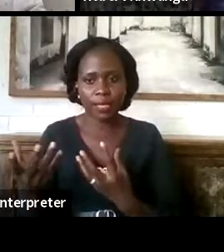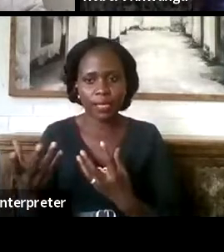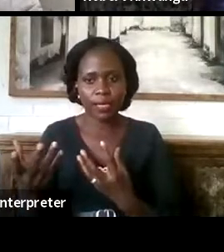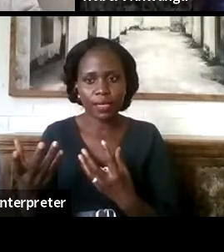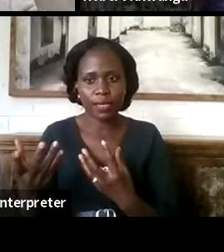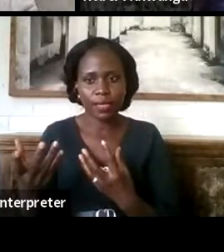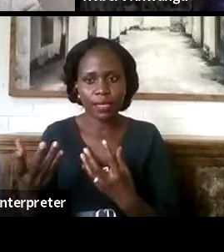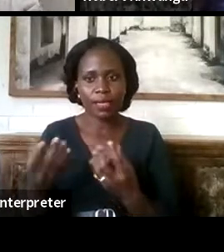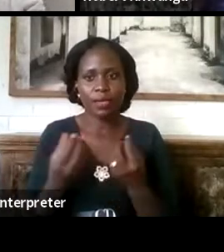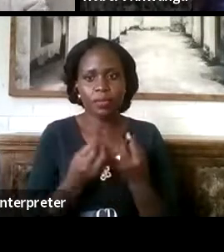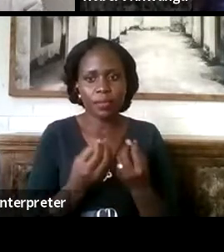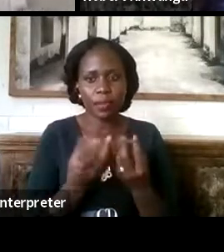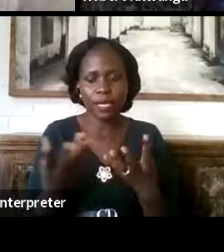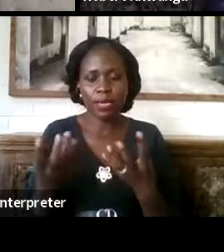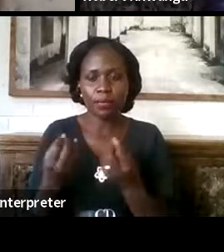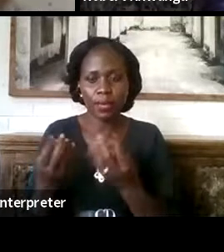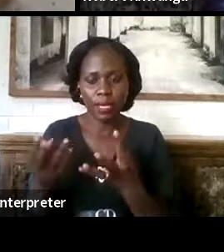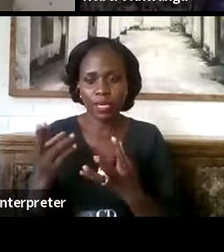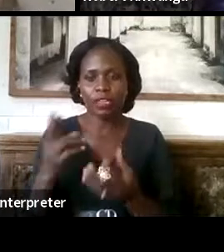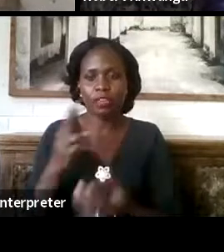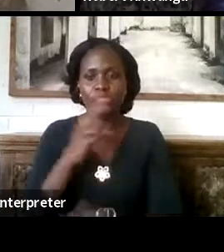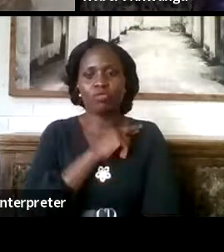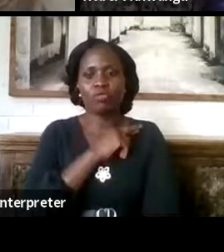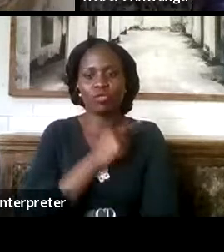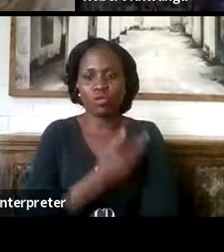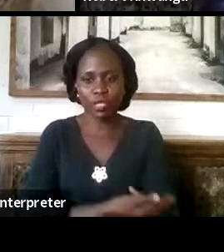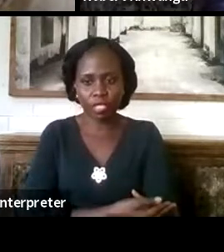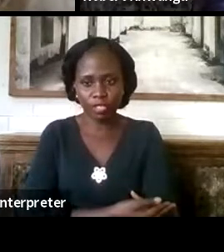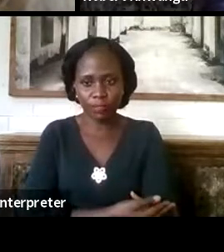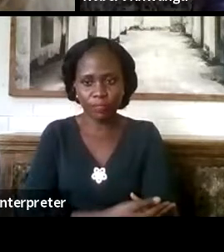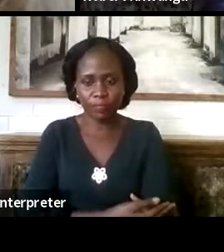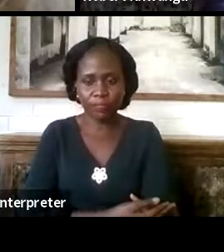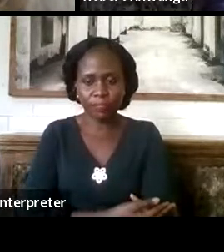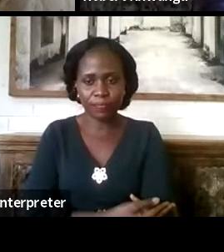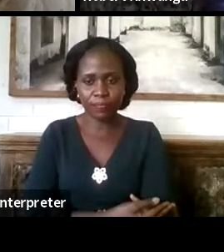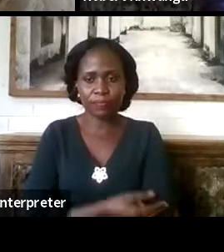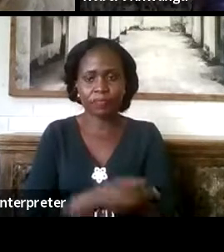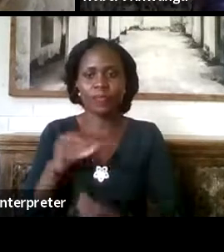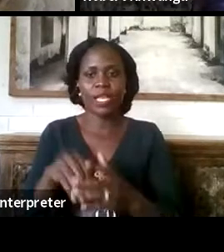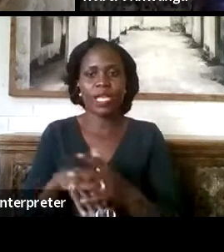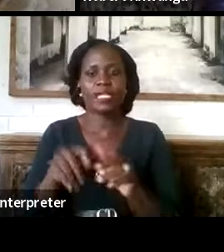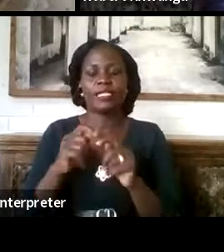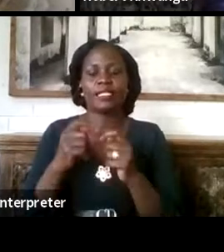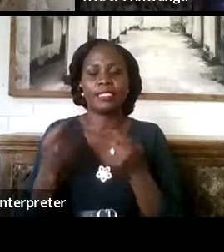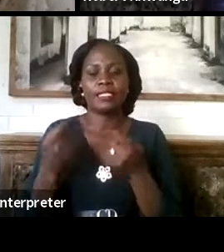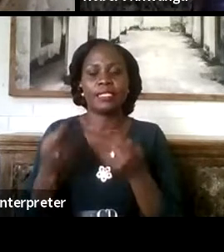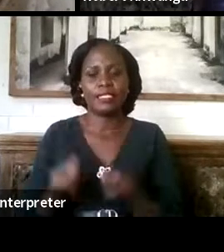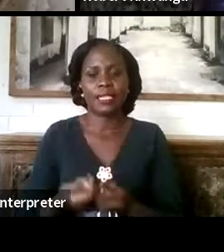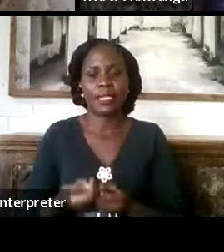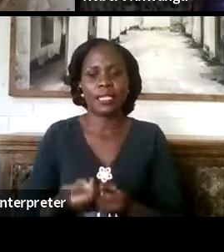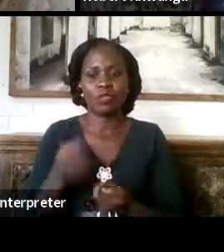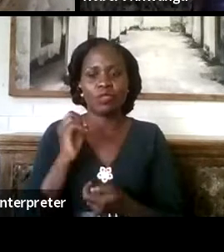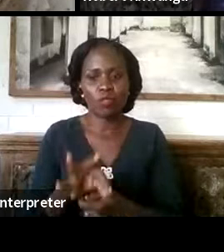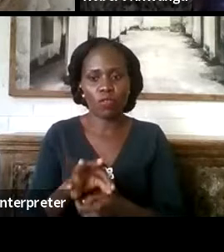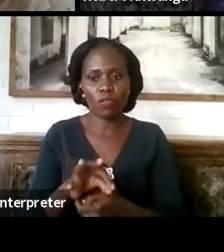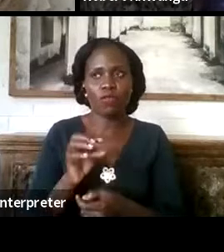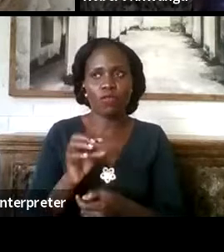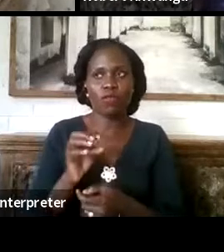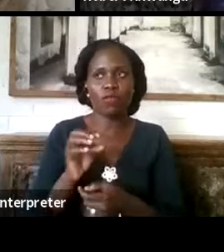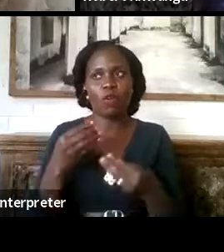resources in terms of device, in terms of